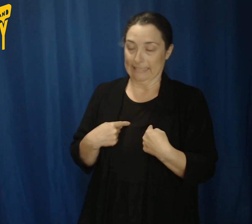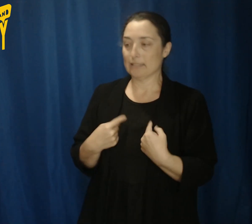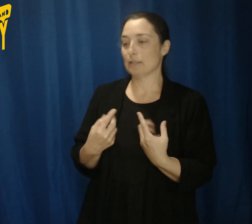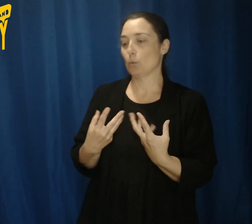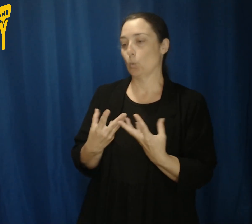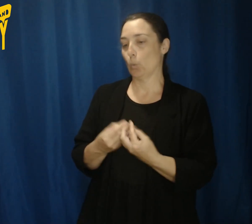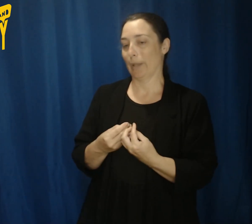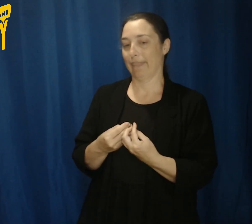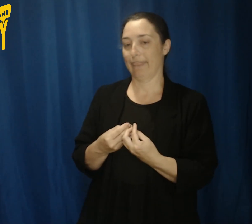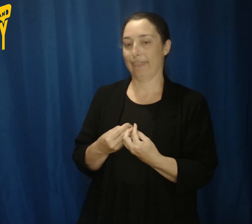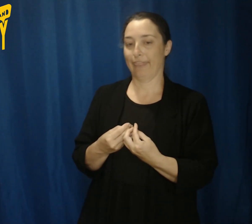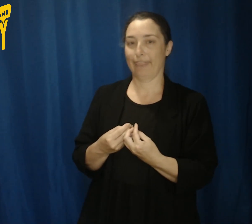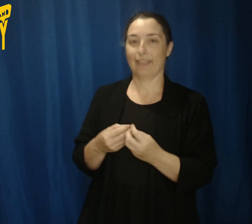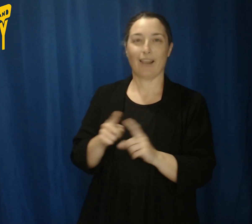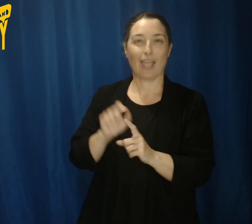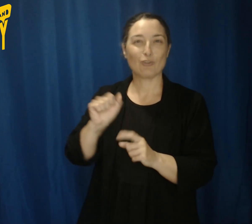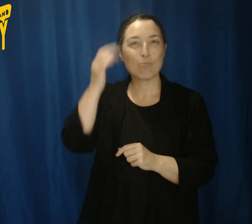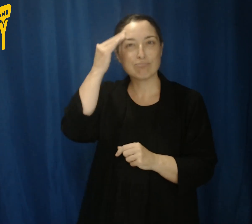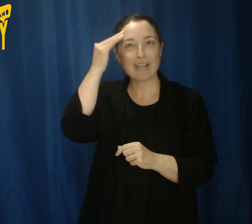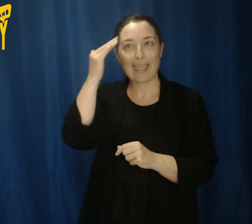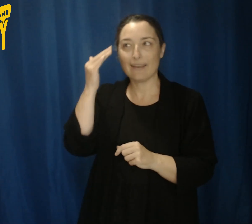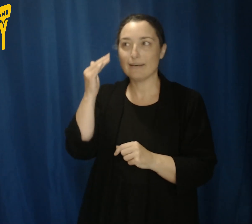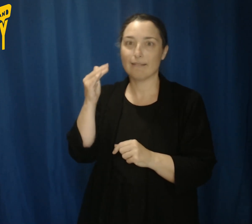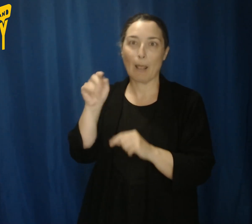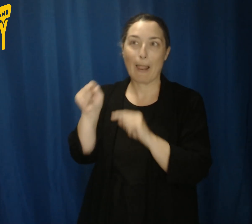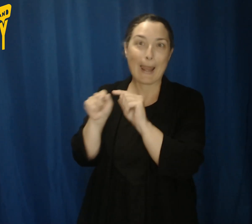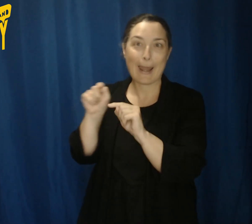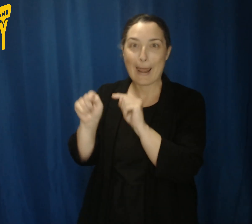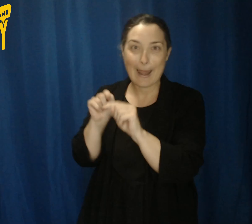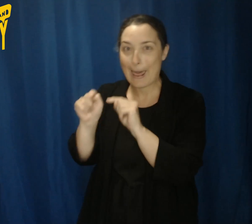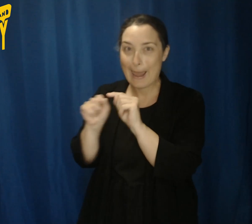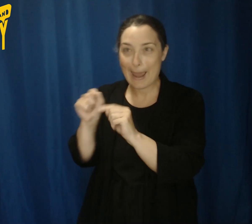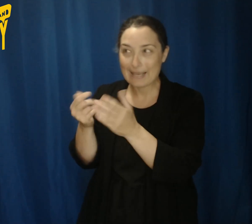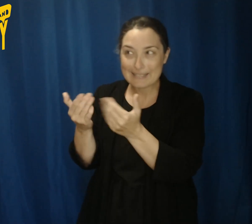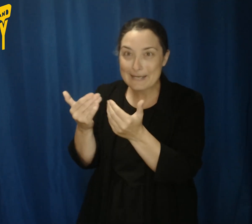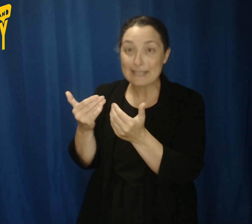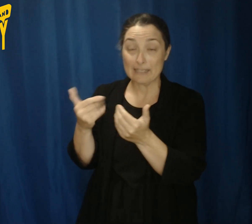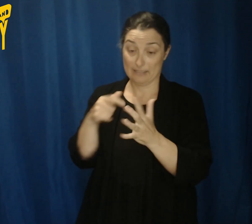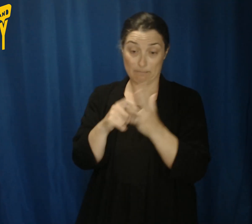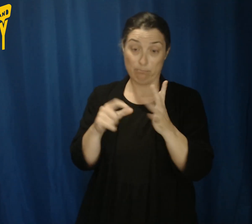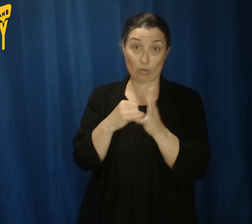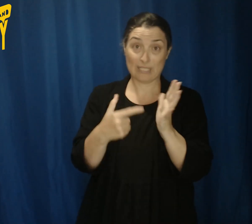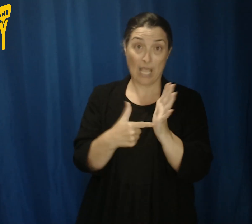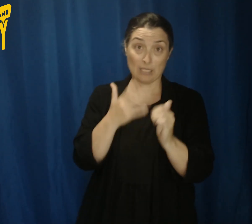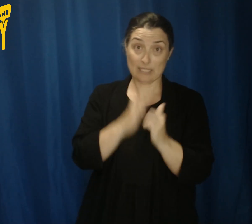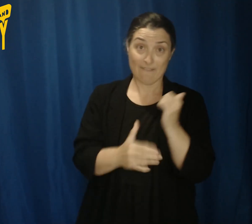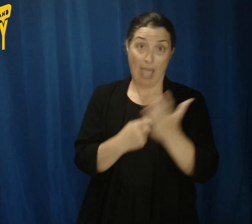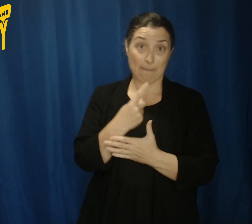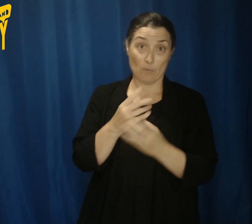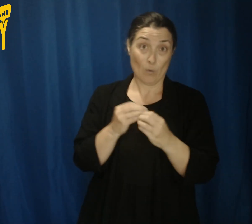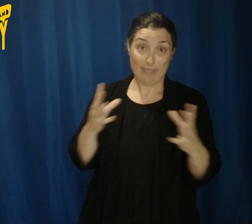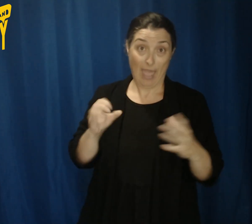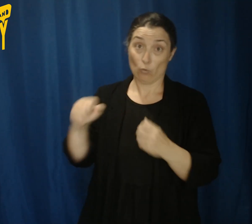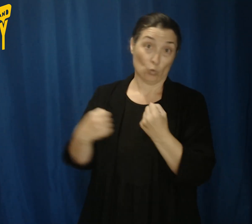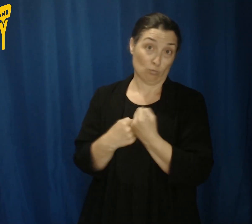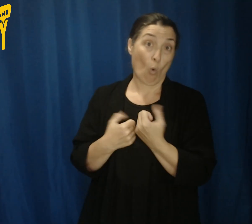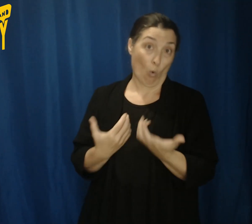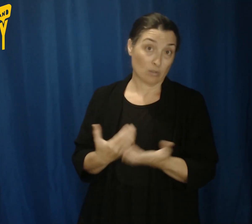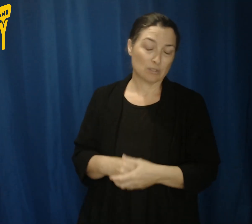pick your brain, and I don't think this podcast would be happening if it wasn't for your support. But what